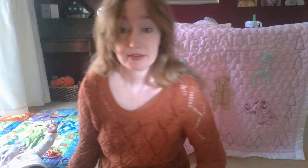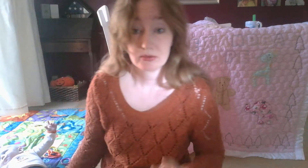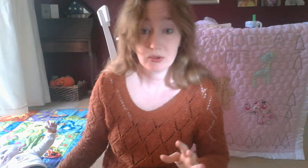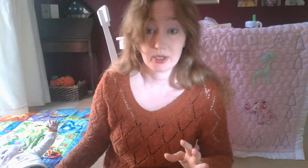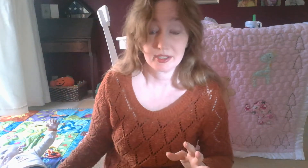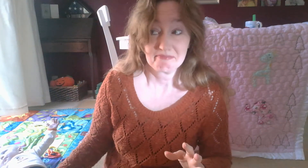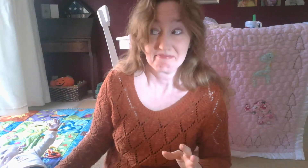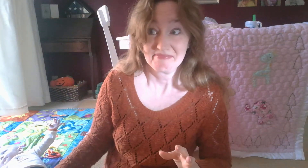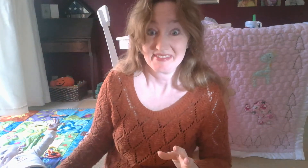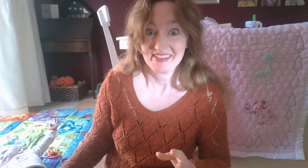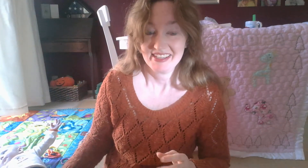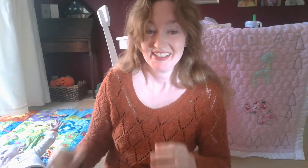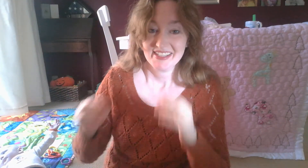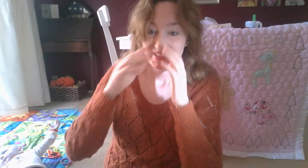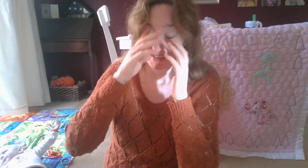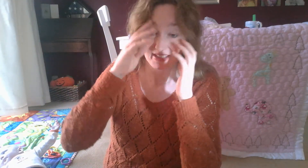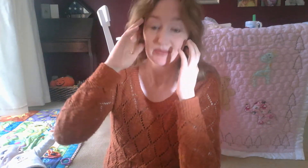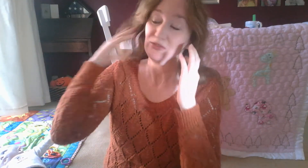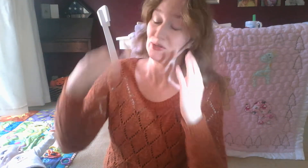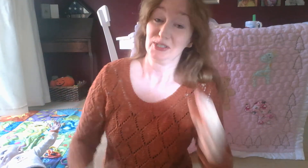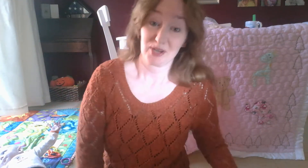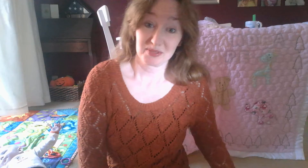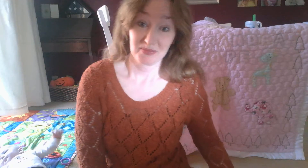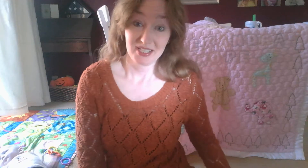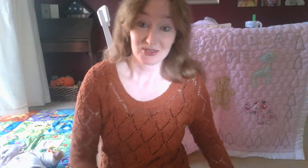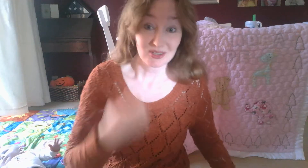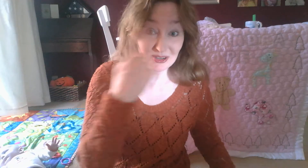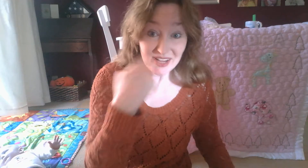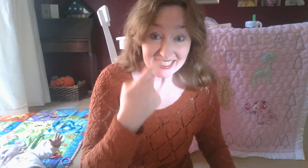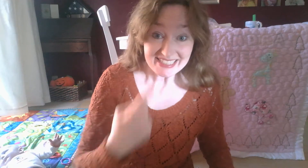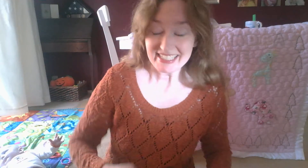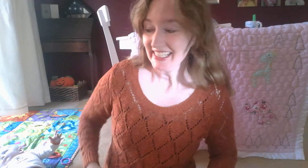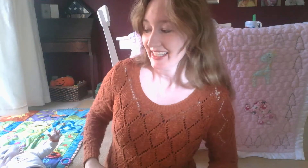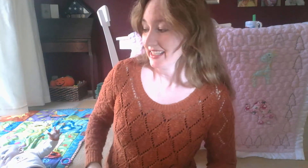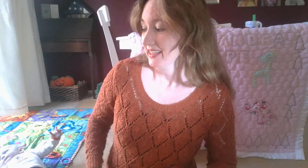So real quick, before she drops something else on her face.